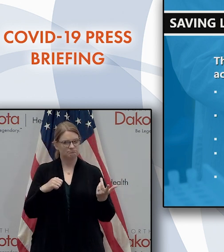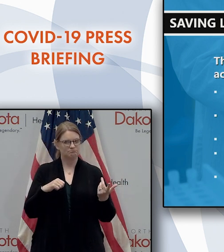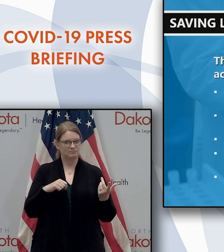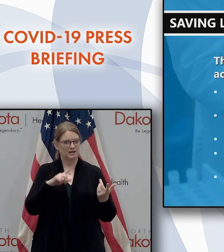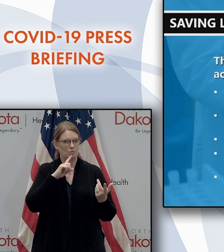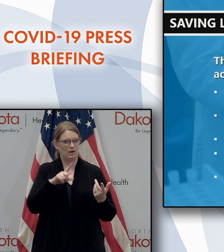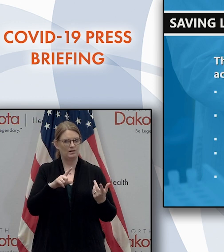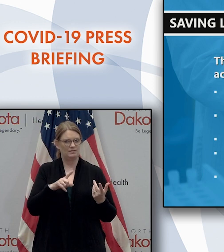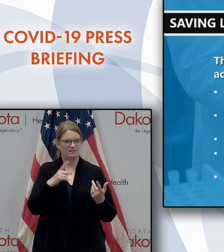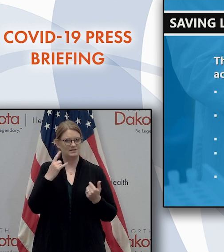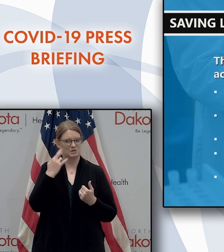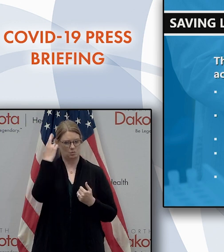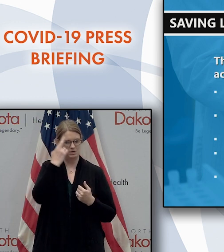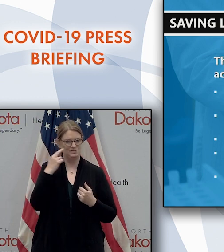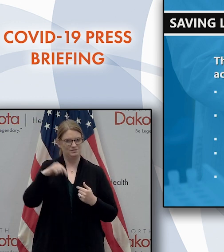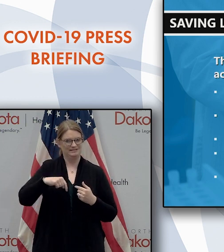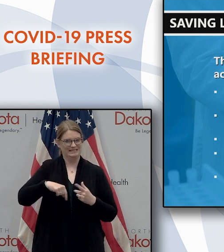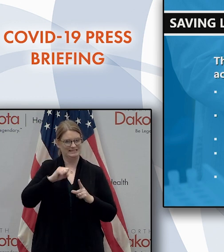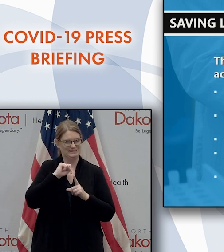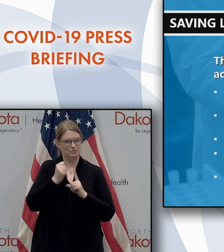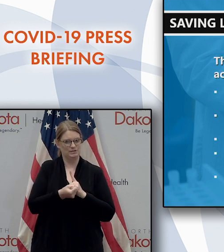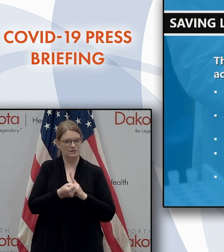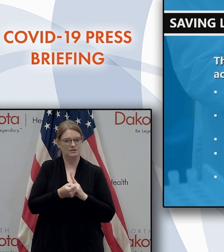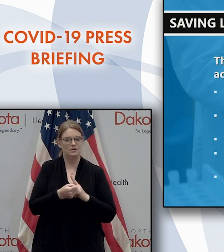we're in now. But that brings us up to